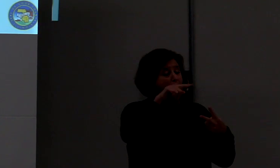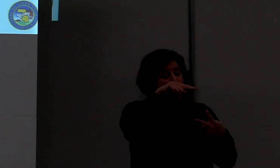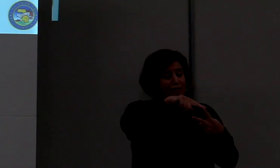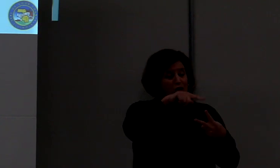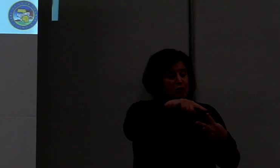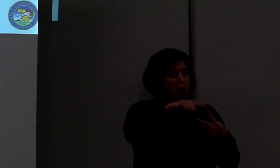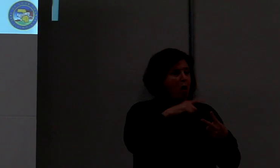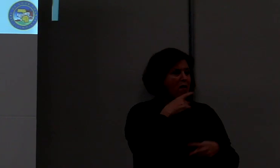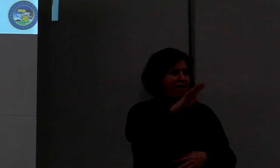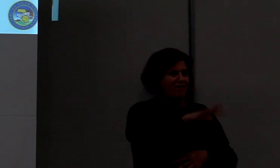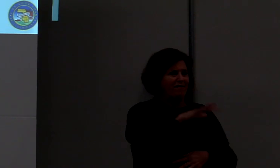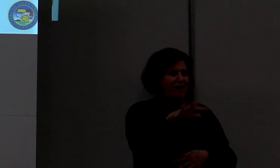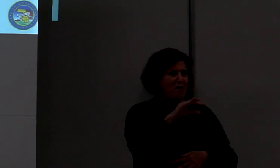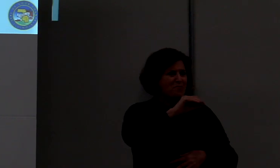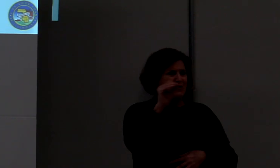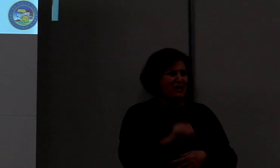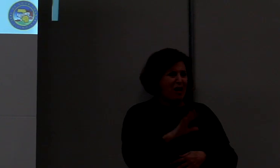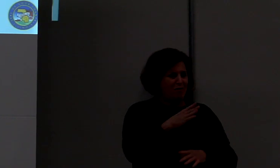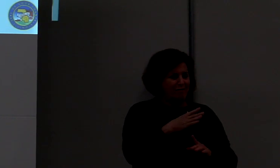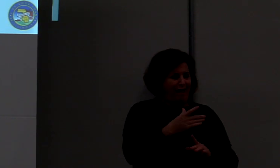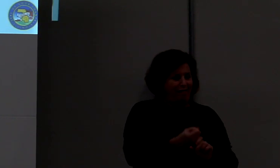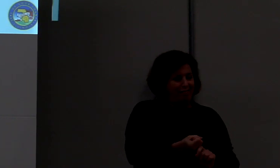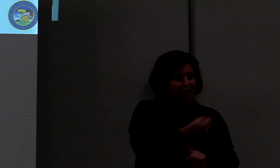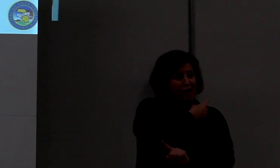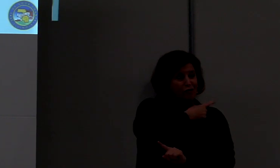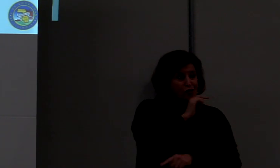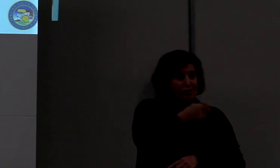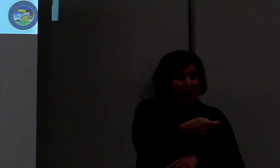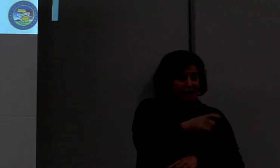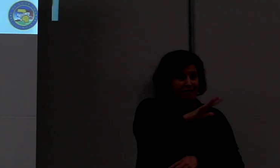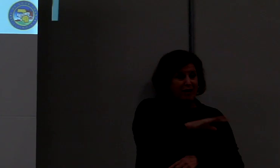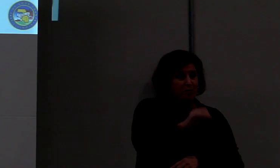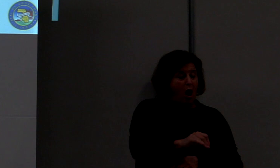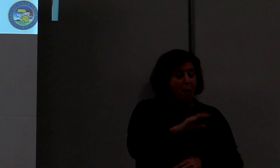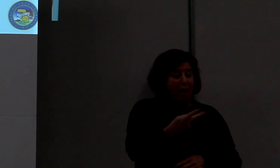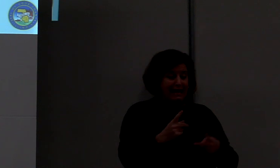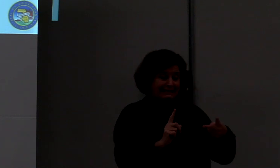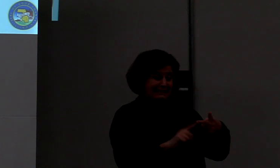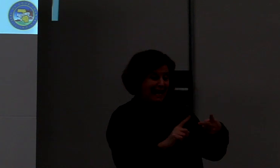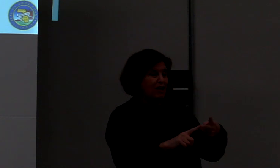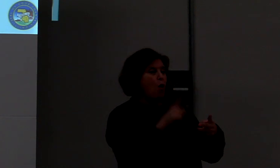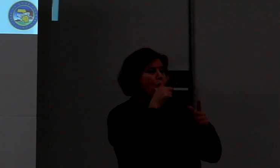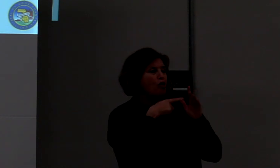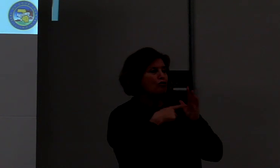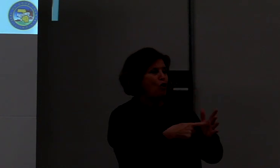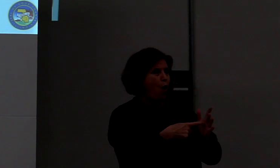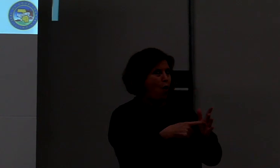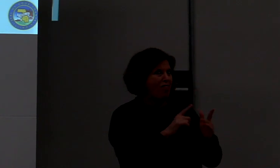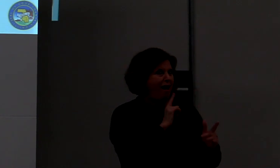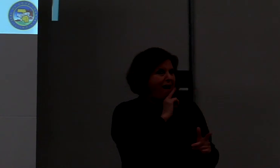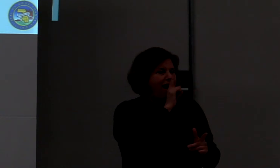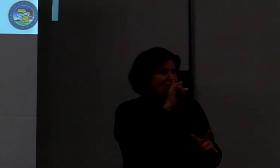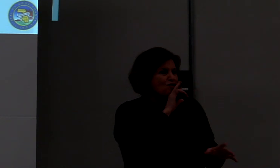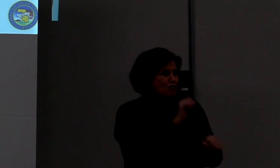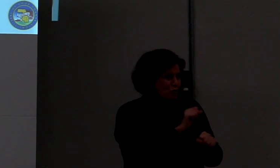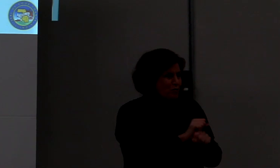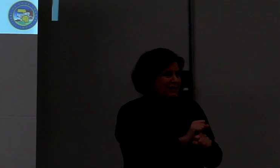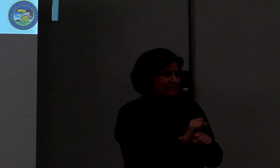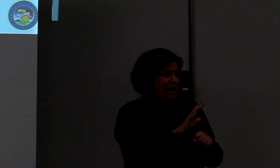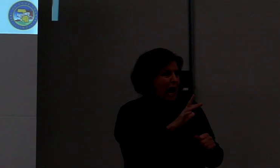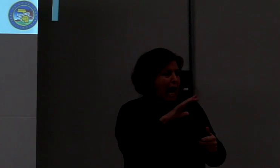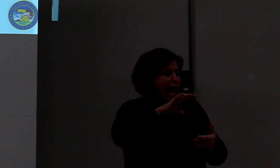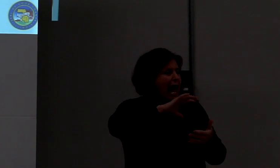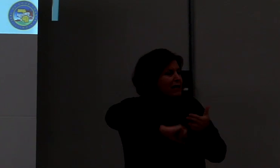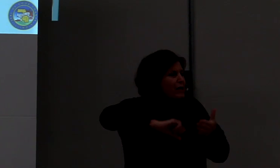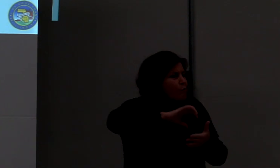tax bill is only 55% of your previous year's taxes, but your second property tax bill is what shows you your exemptions,